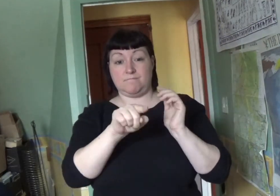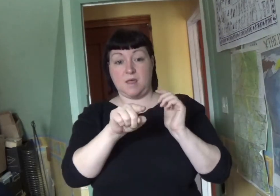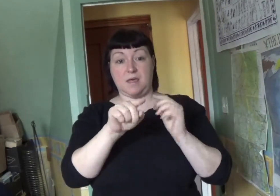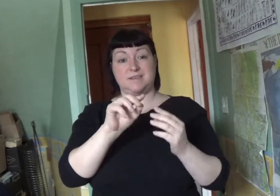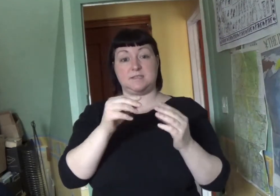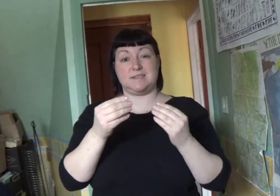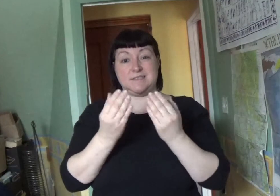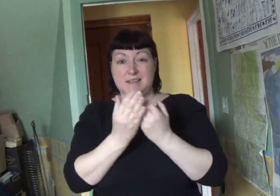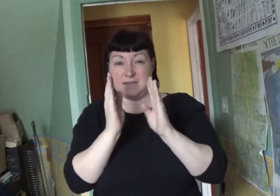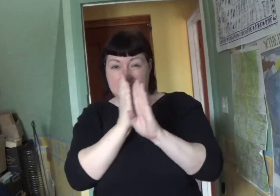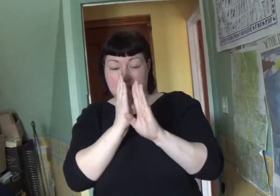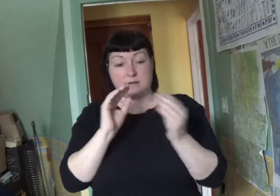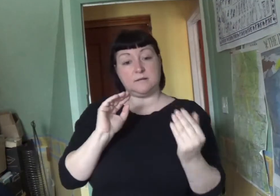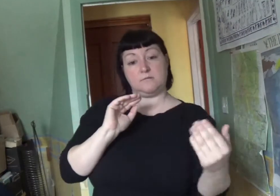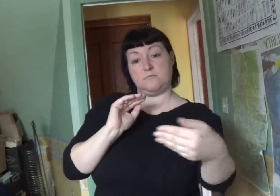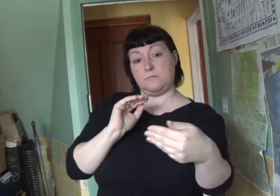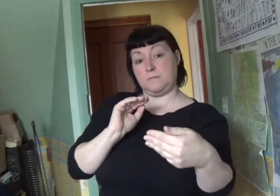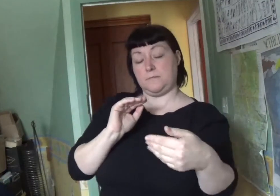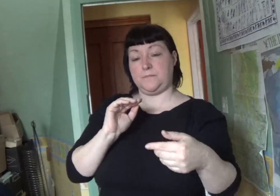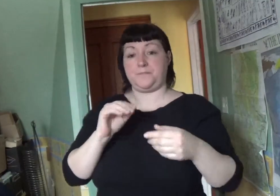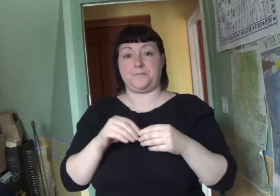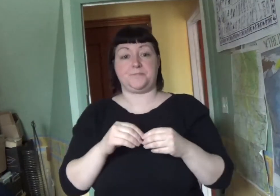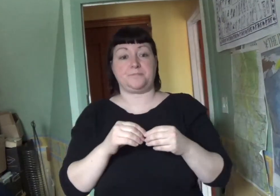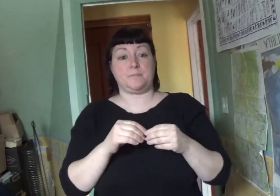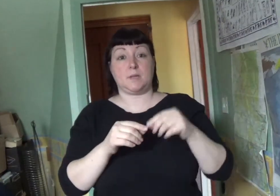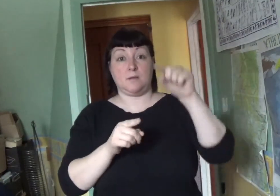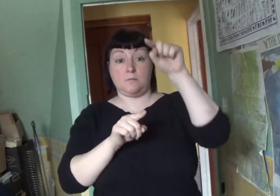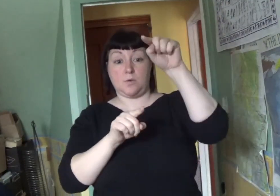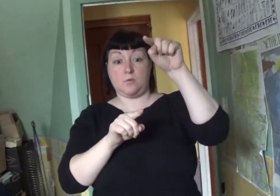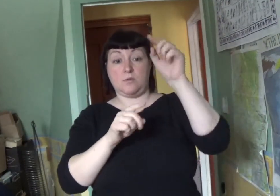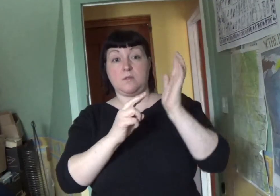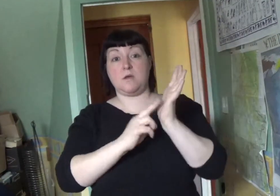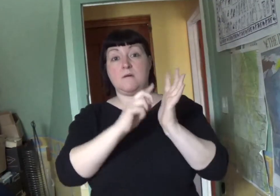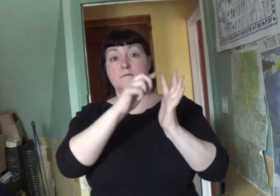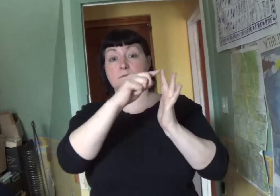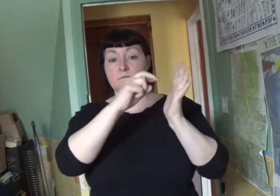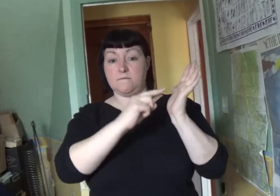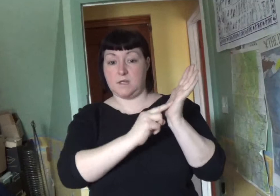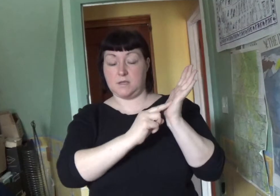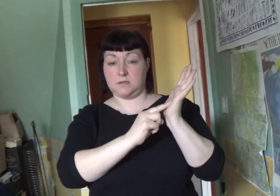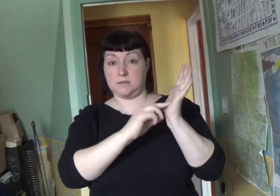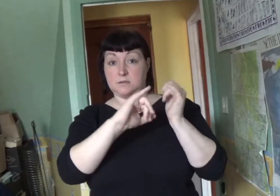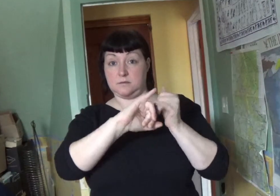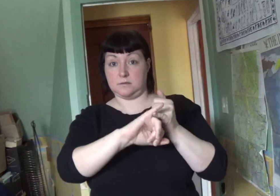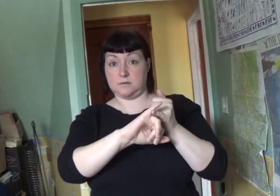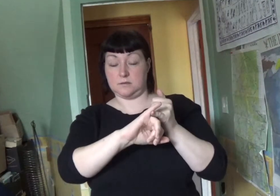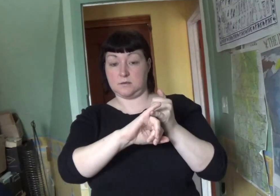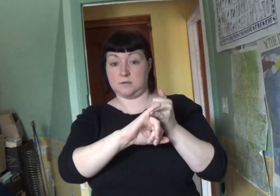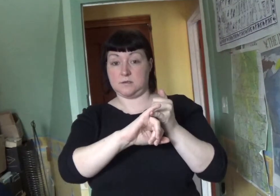And these two veins, this is also a vein, these two veins are actually dragging blood in from all over the